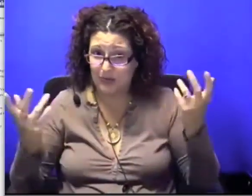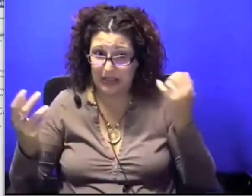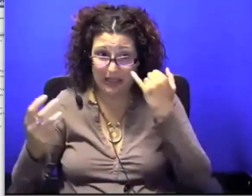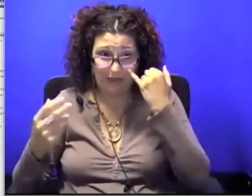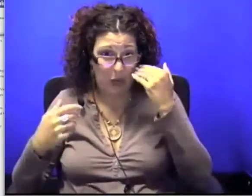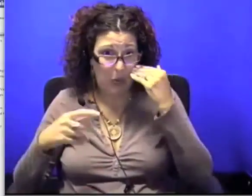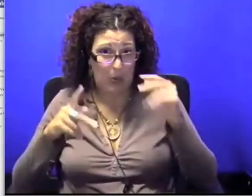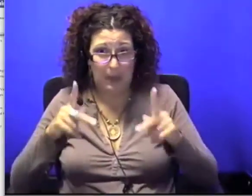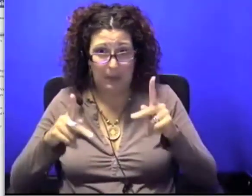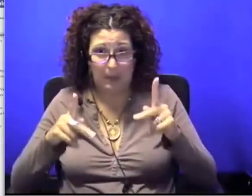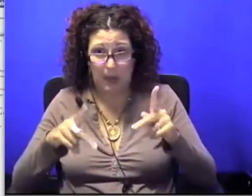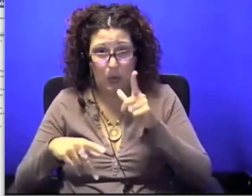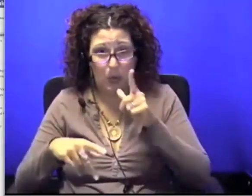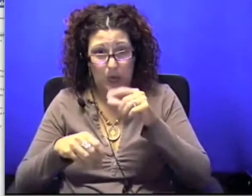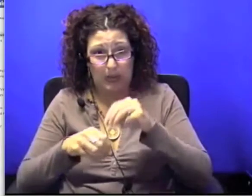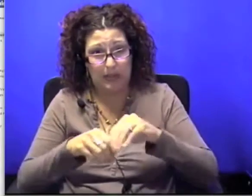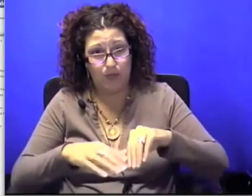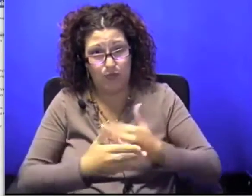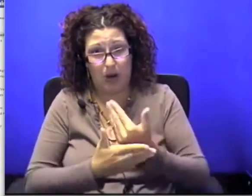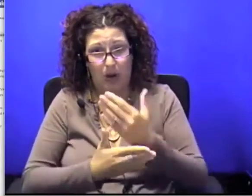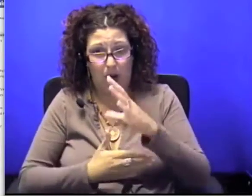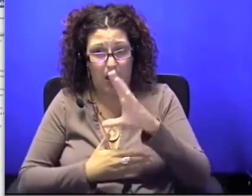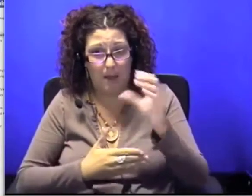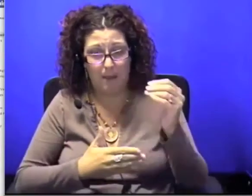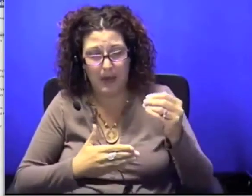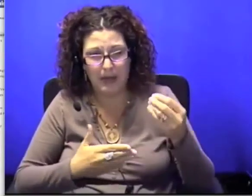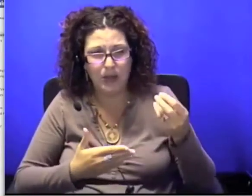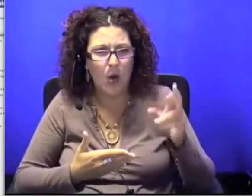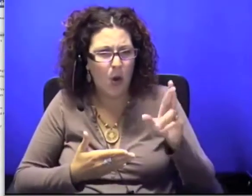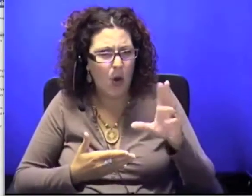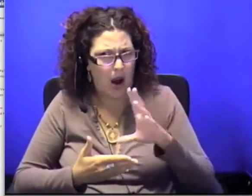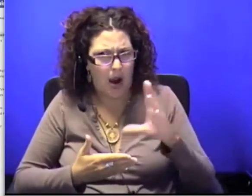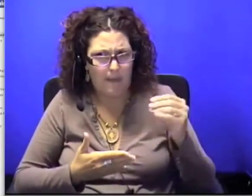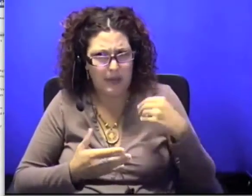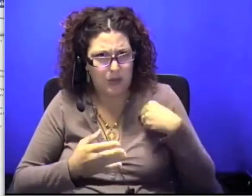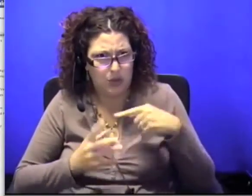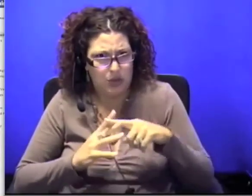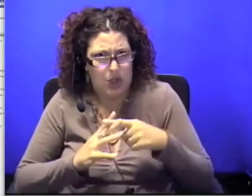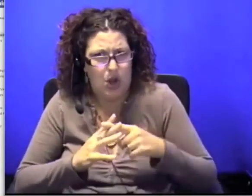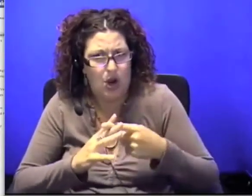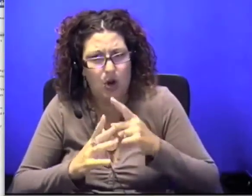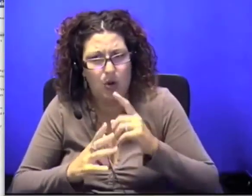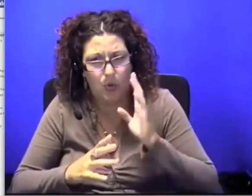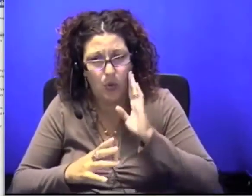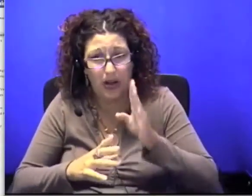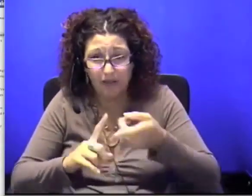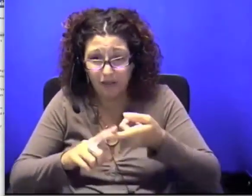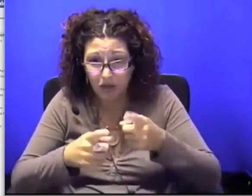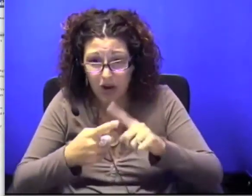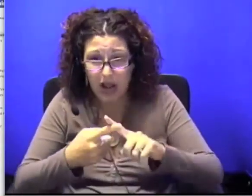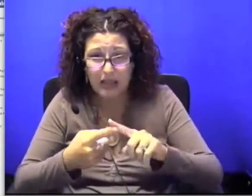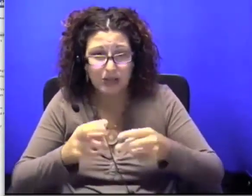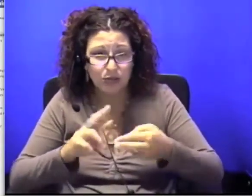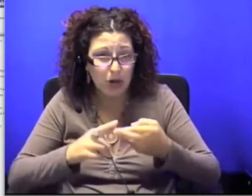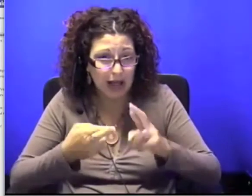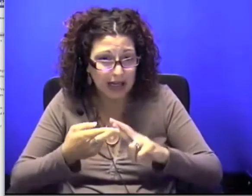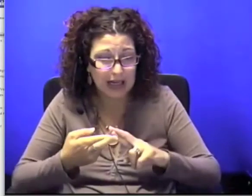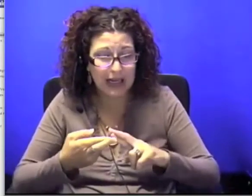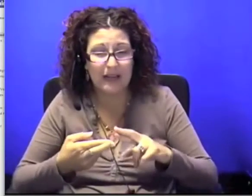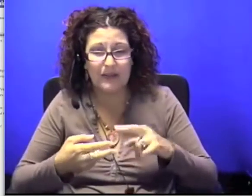So if you know any folks who happen to be in these brand new companies, or even companies we might be getting ready to go into, if you have friends or relatives or people, you